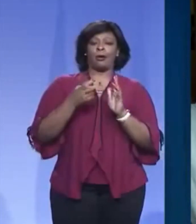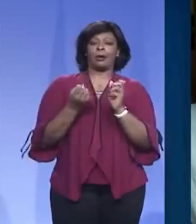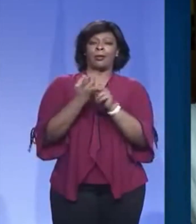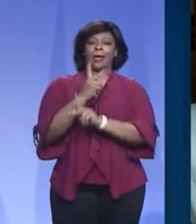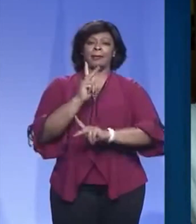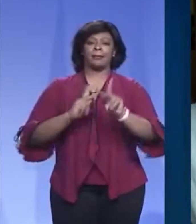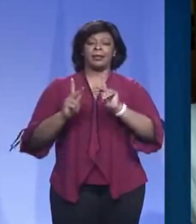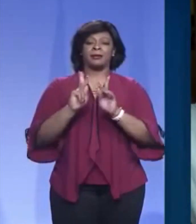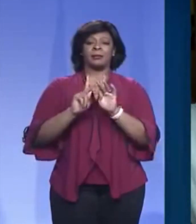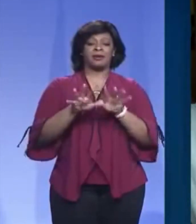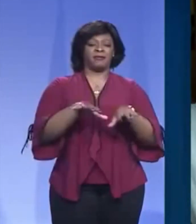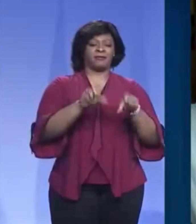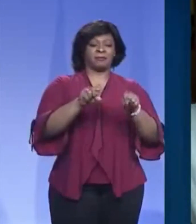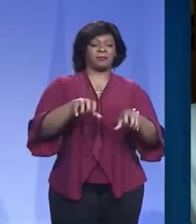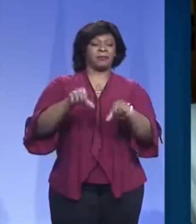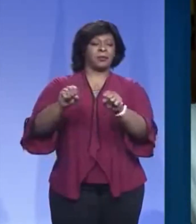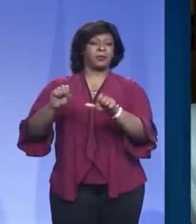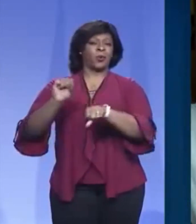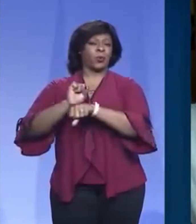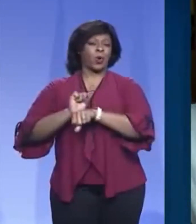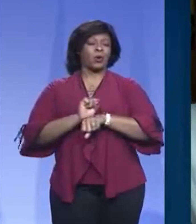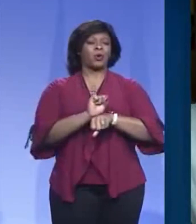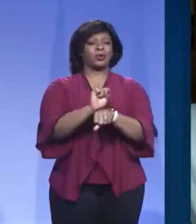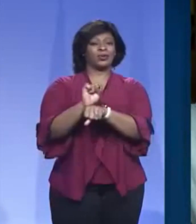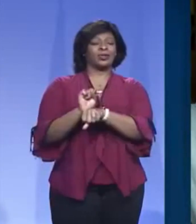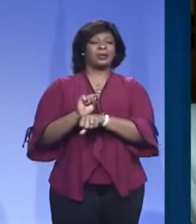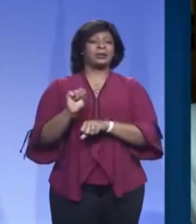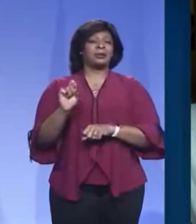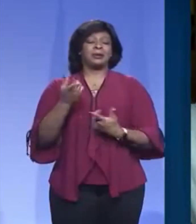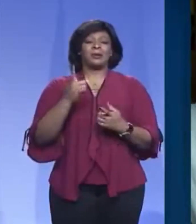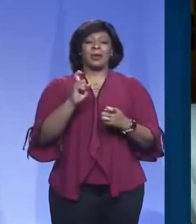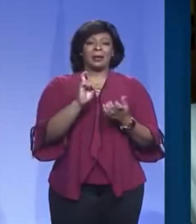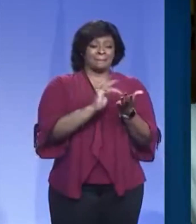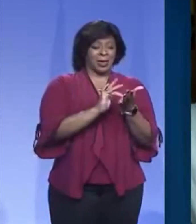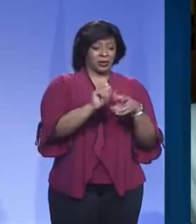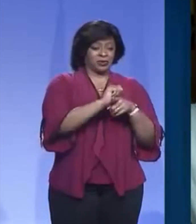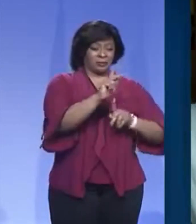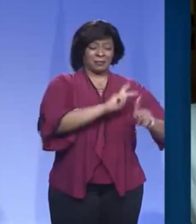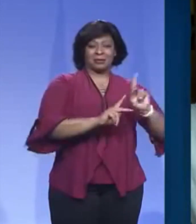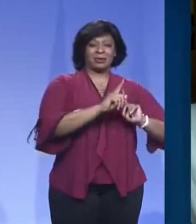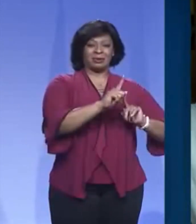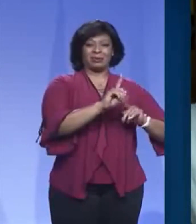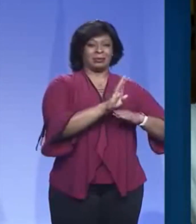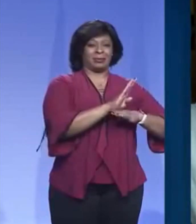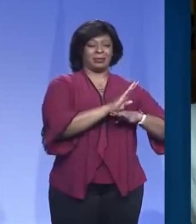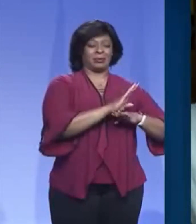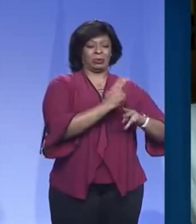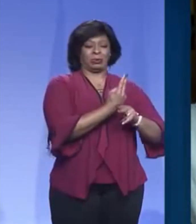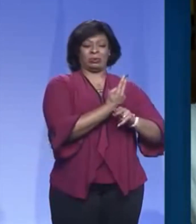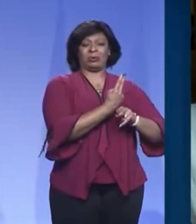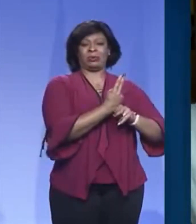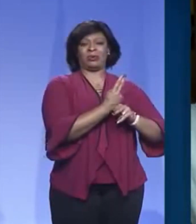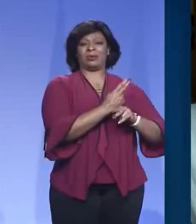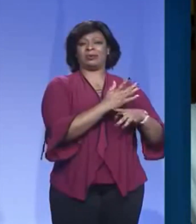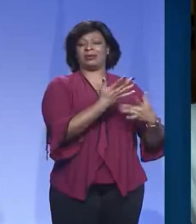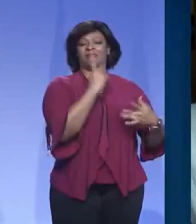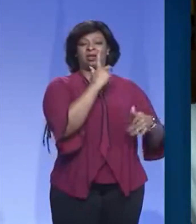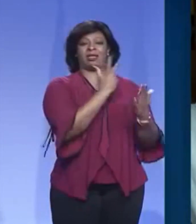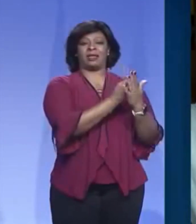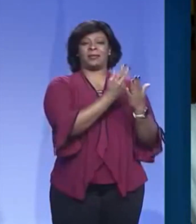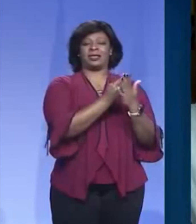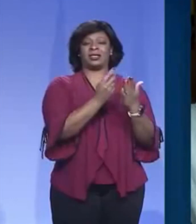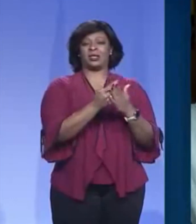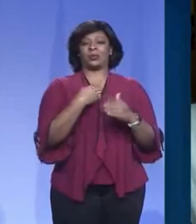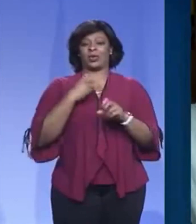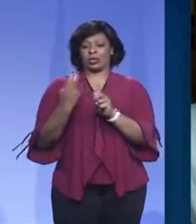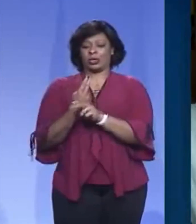people filling the gap today, filling roles where medically trained people, medically certified people are used to give immunizations so that we